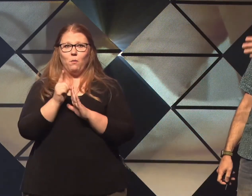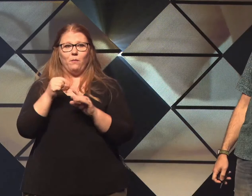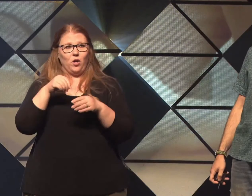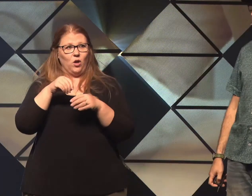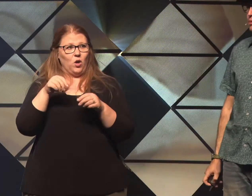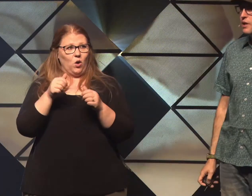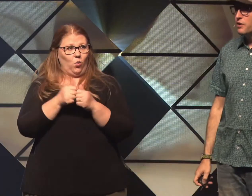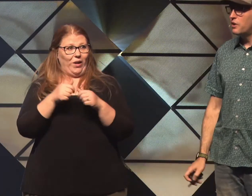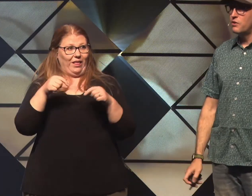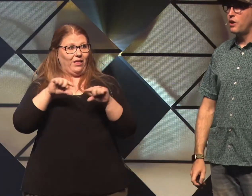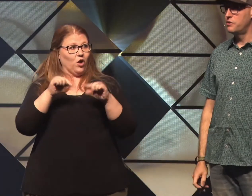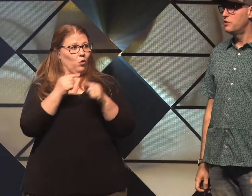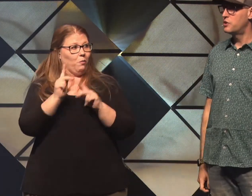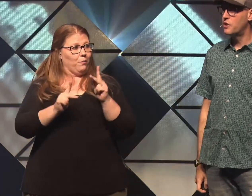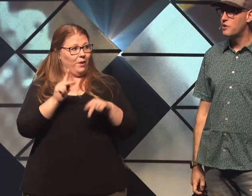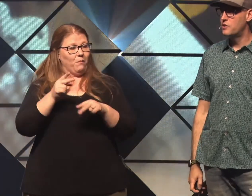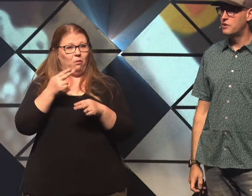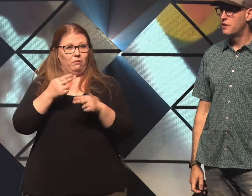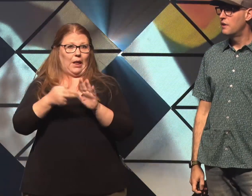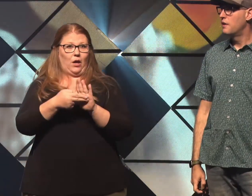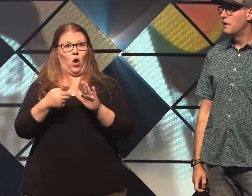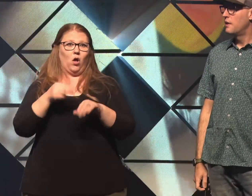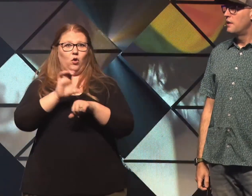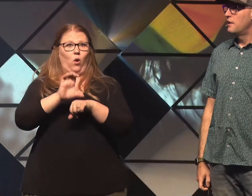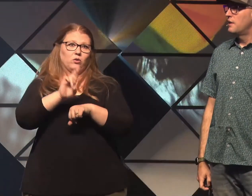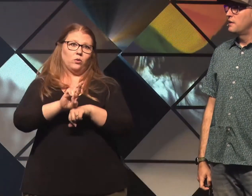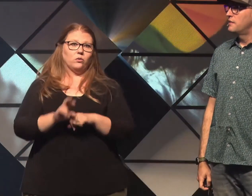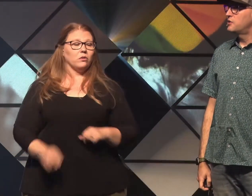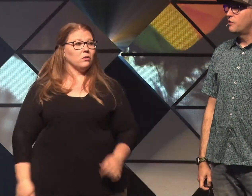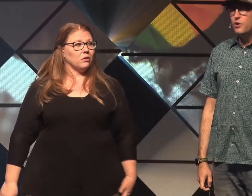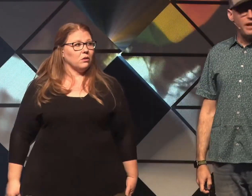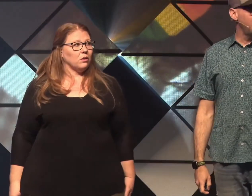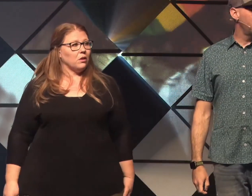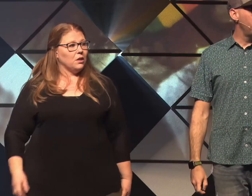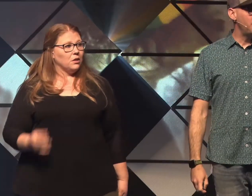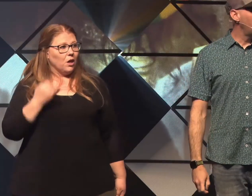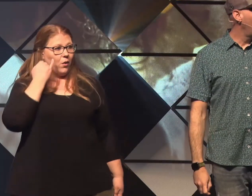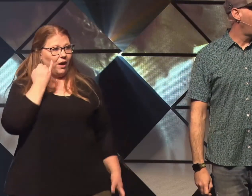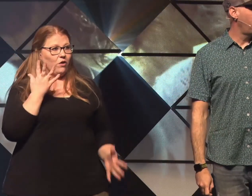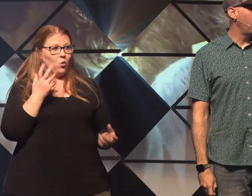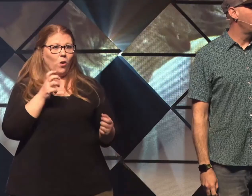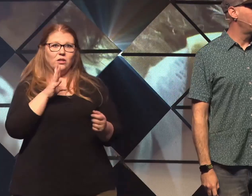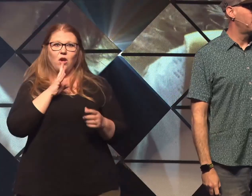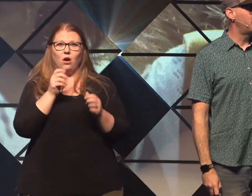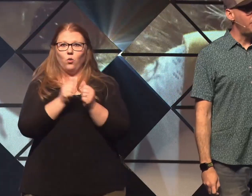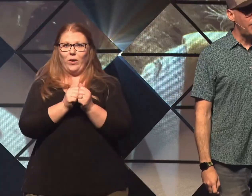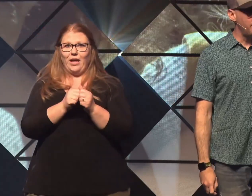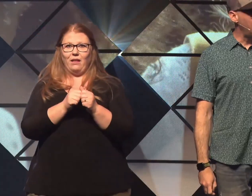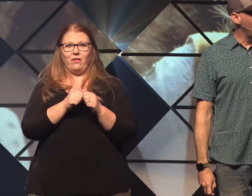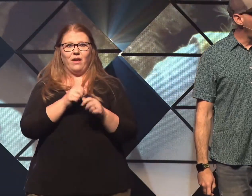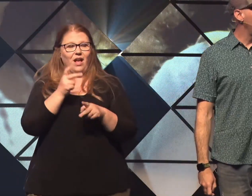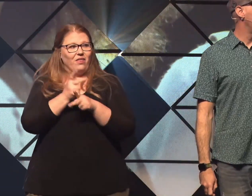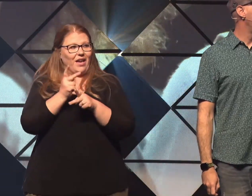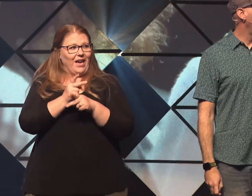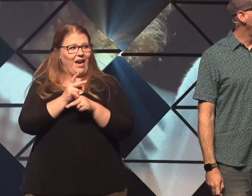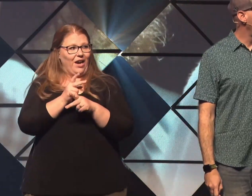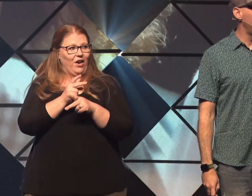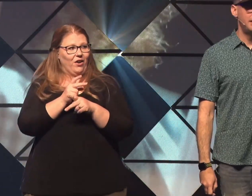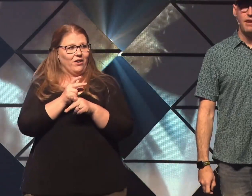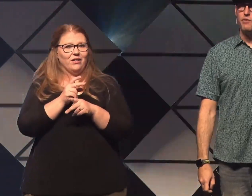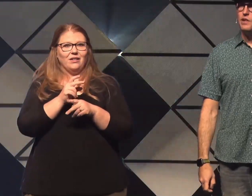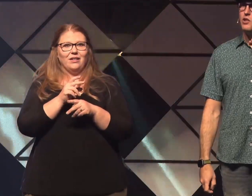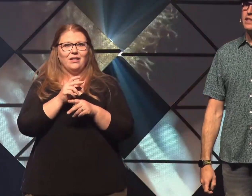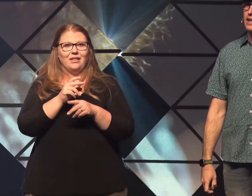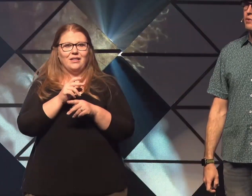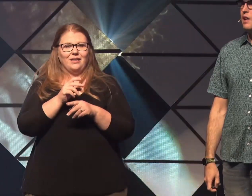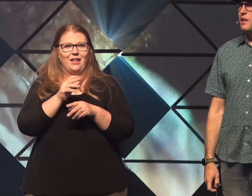this group of people here called Crossroads Church. And so if you'd like to speak with one of our care ministers about that loneliness and that lostness,